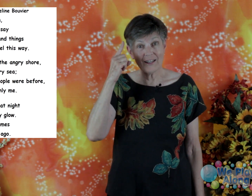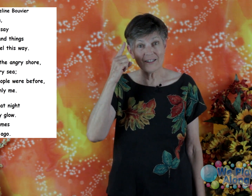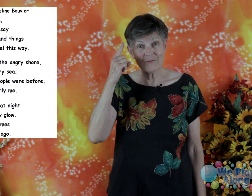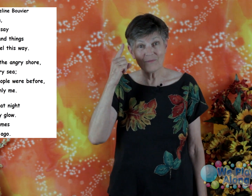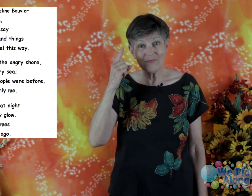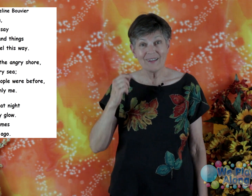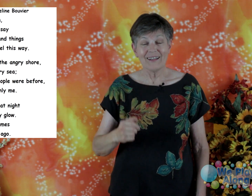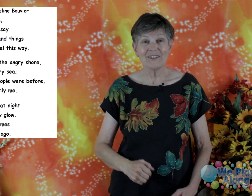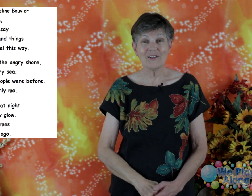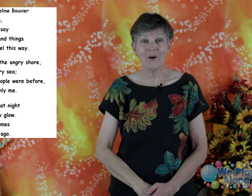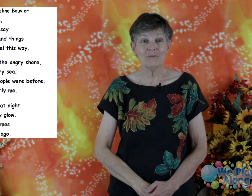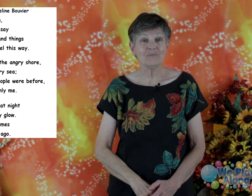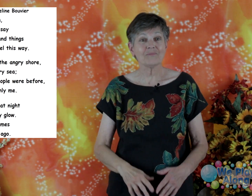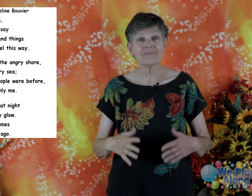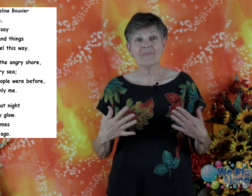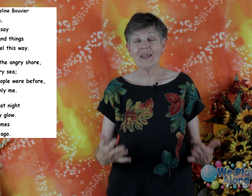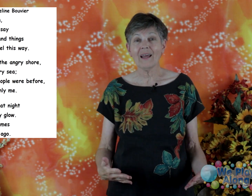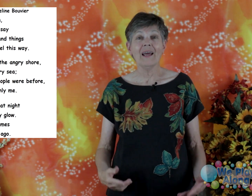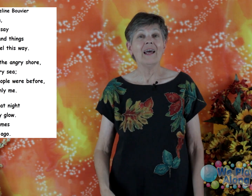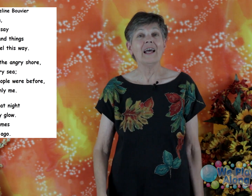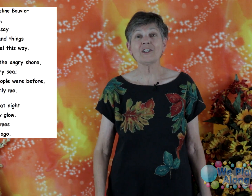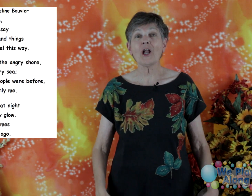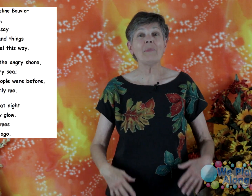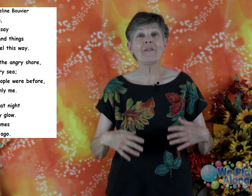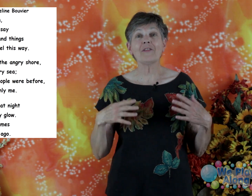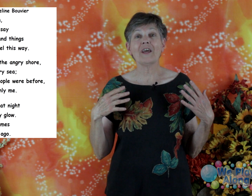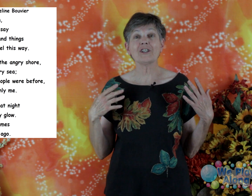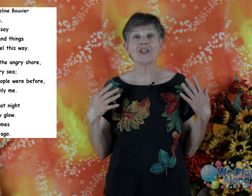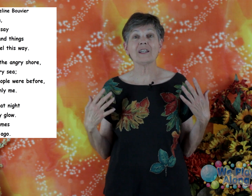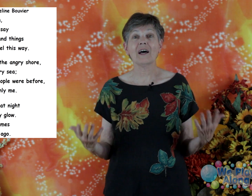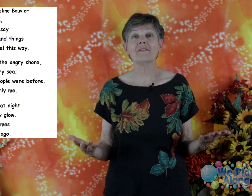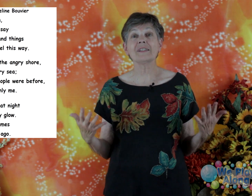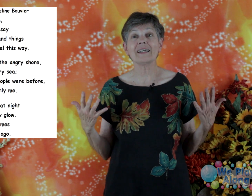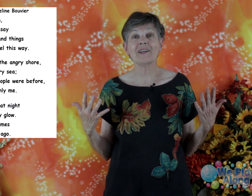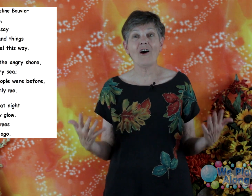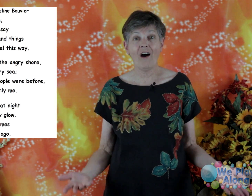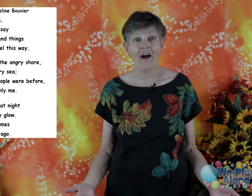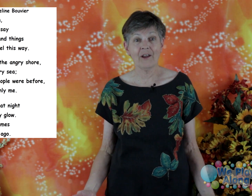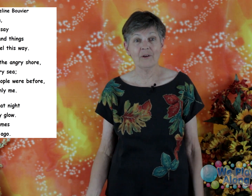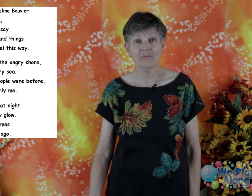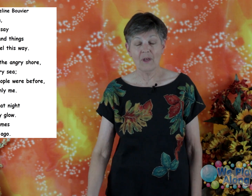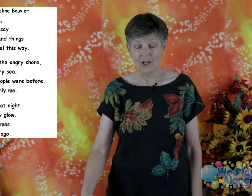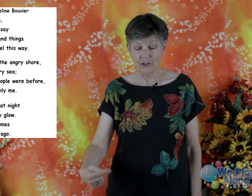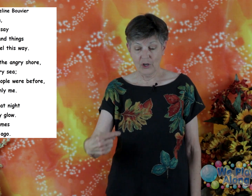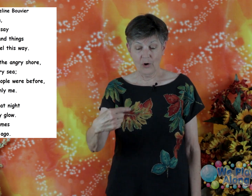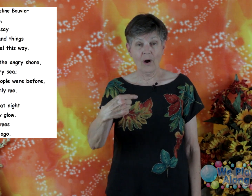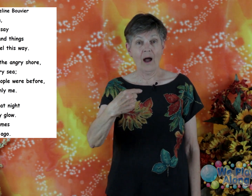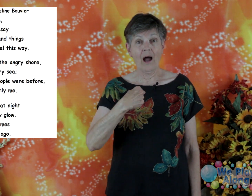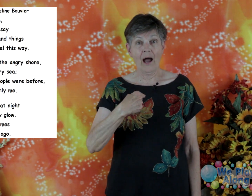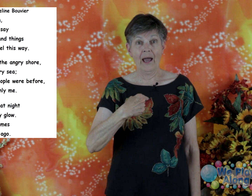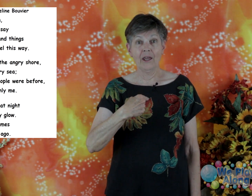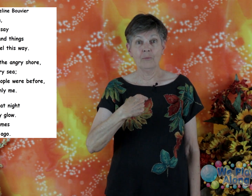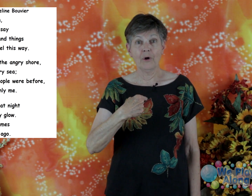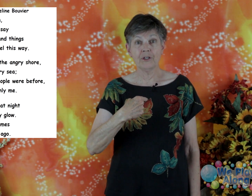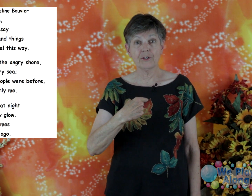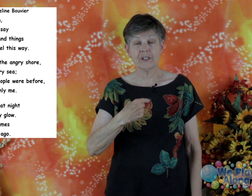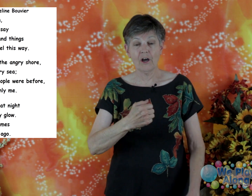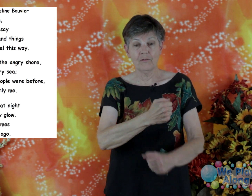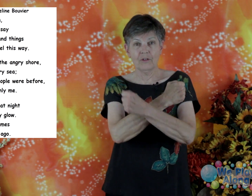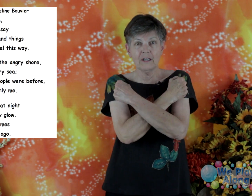Thoughts. So it's all about the things she loves in autumn. So you point to yourself,